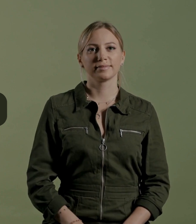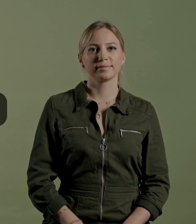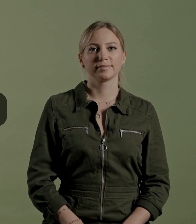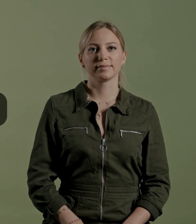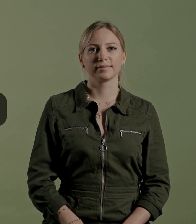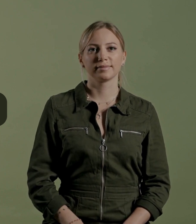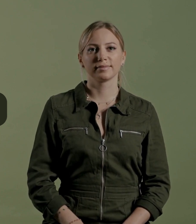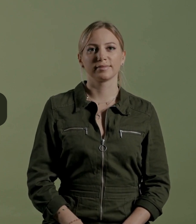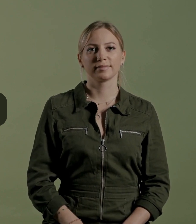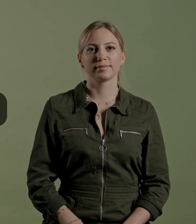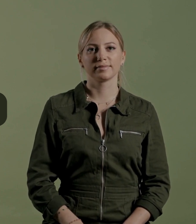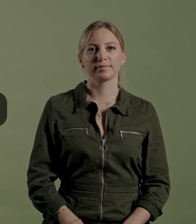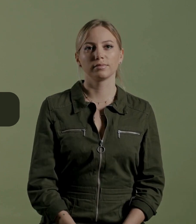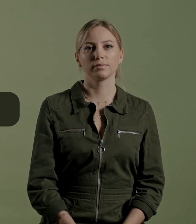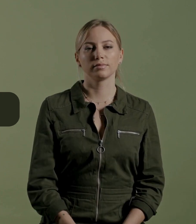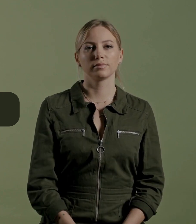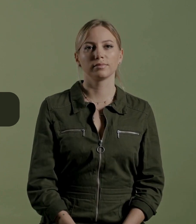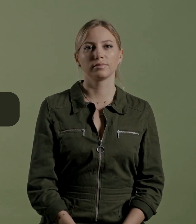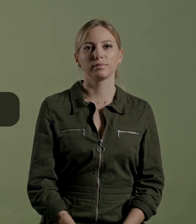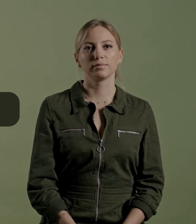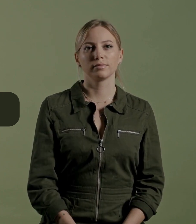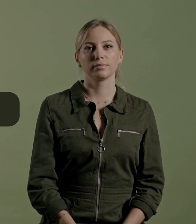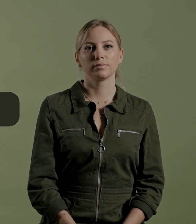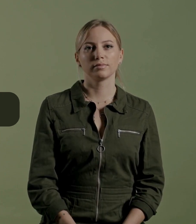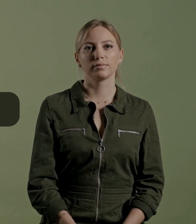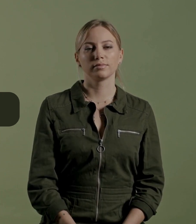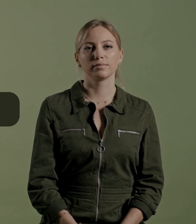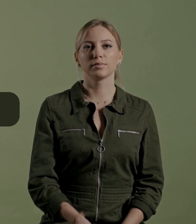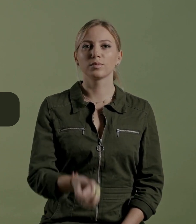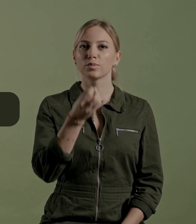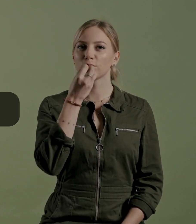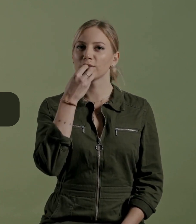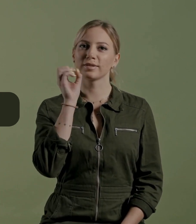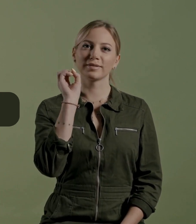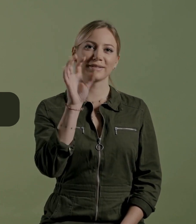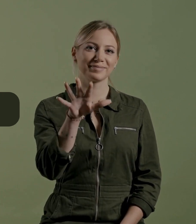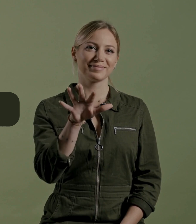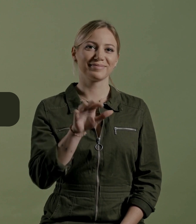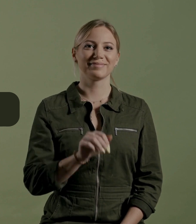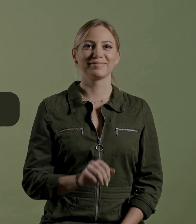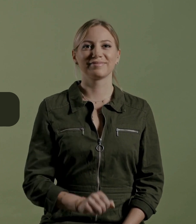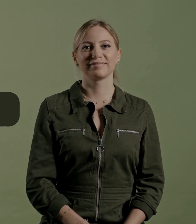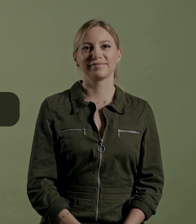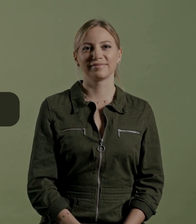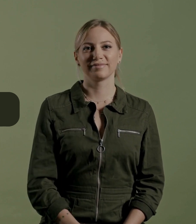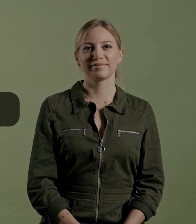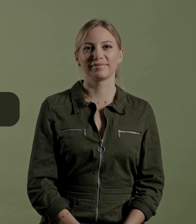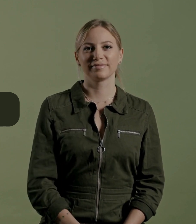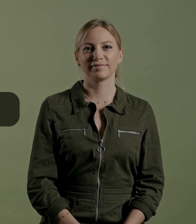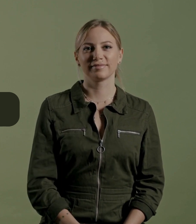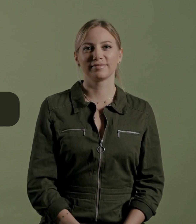cuz there ain't no way to pressure. Feel like taking over.